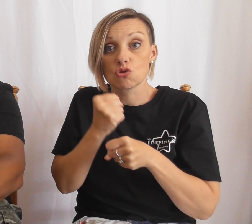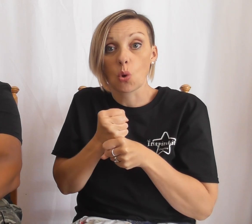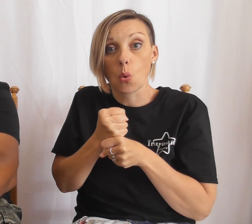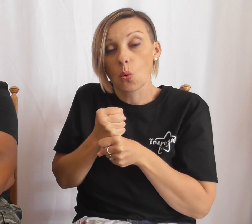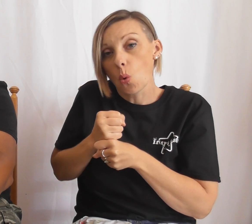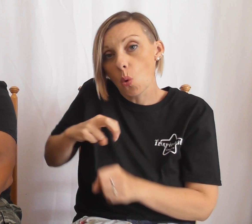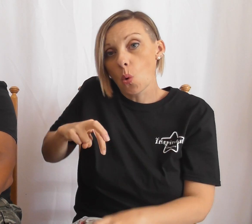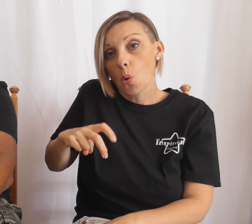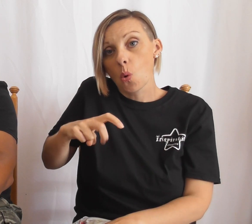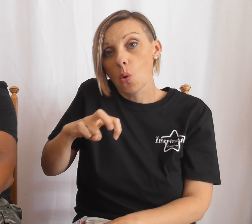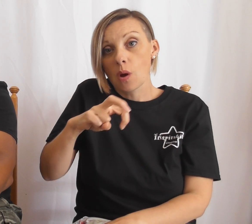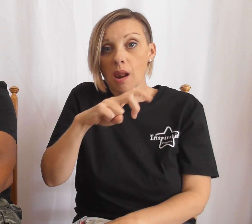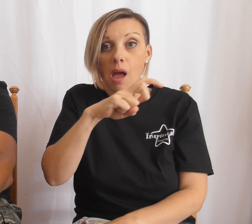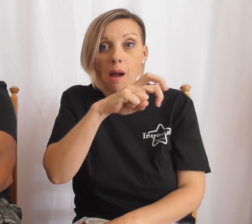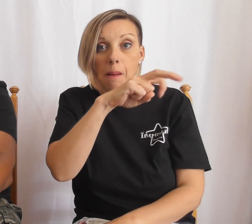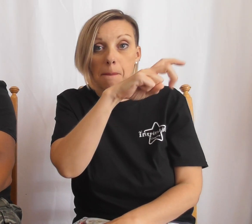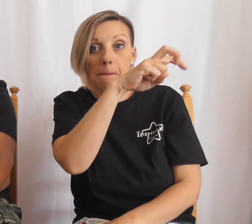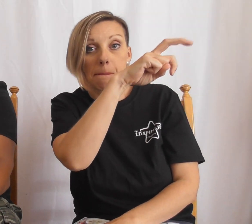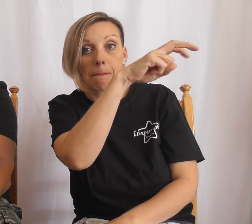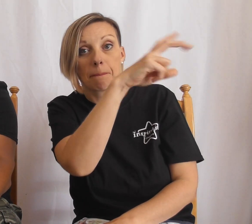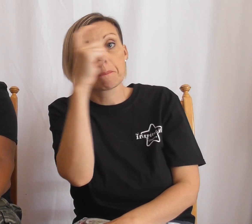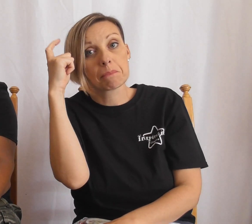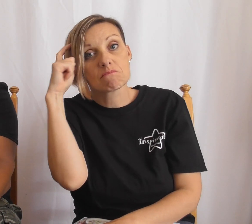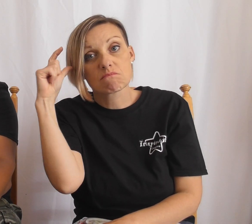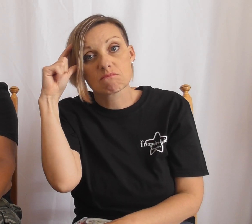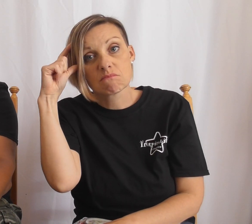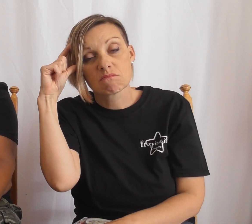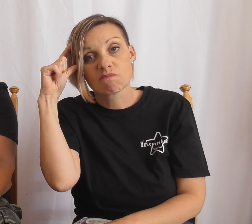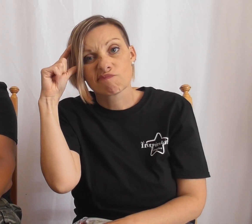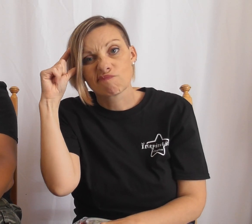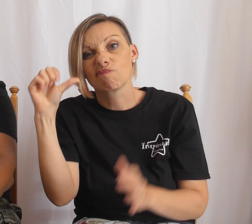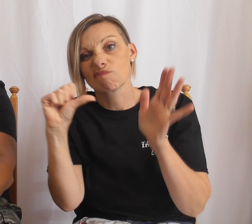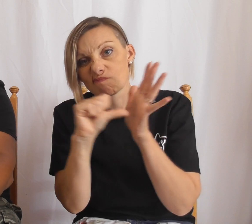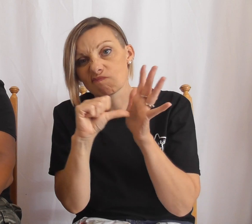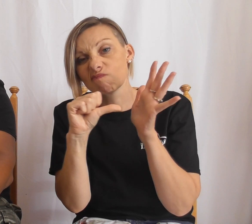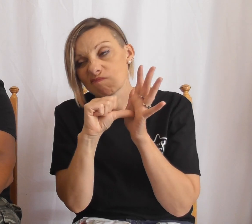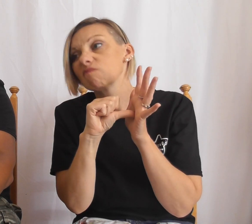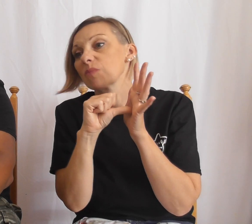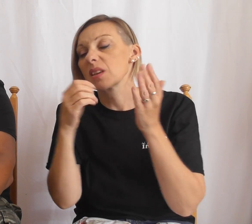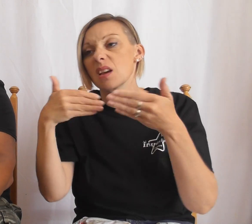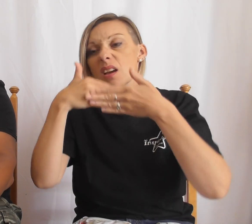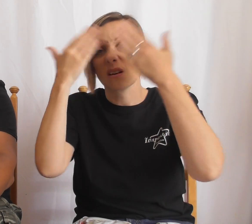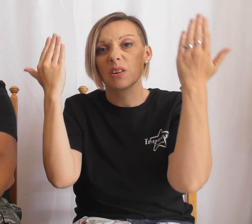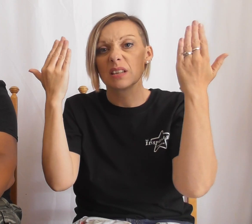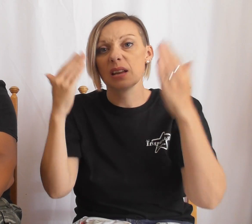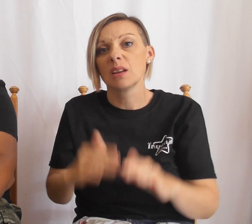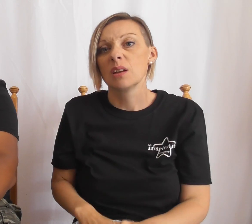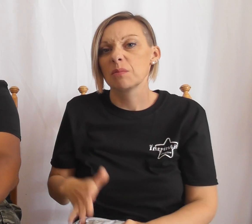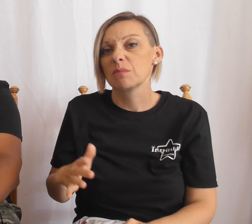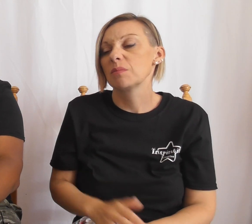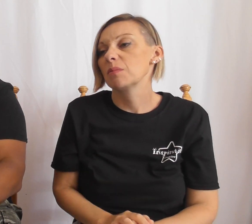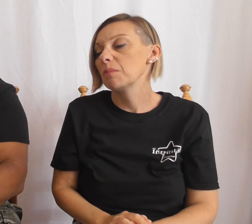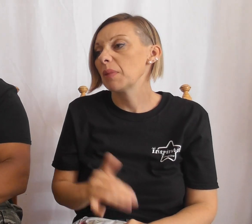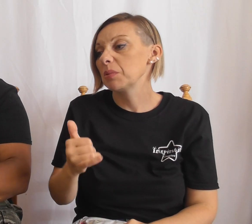George has gone up to bed. I think he's had a bit of a difficult day. Do you think, Zoe? Yeah, hard day. He's